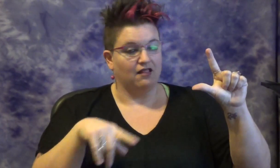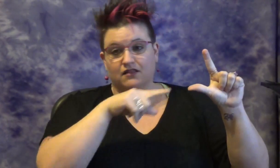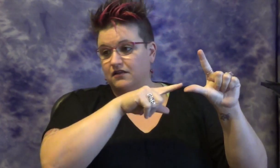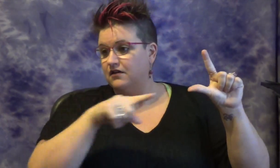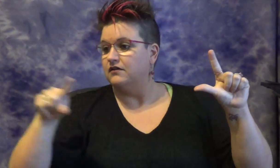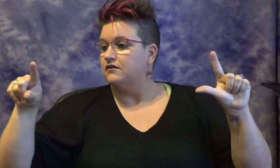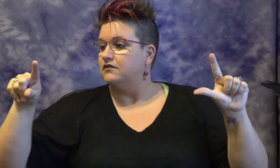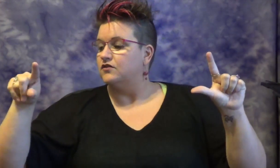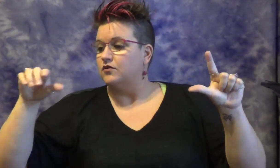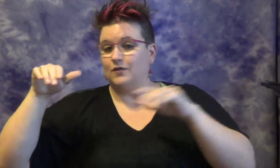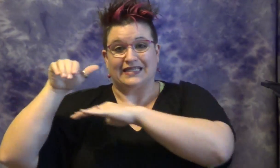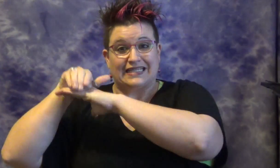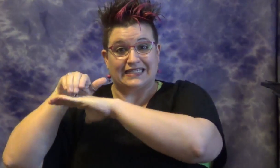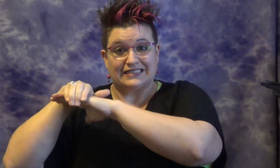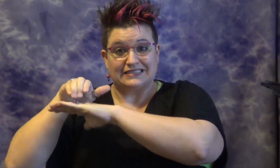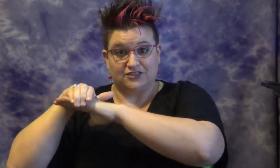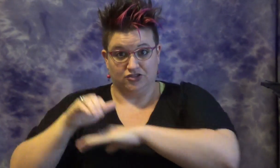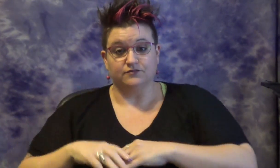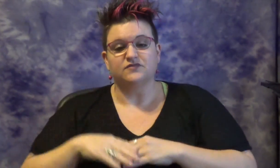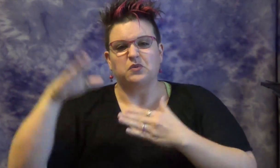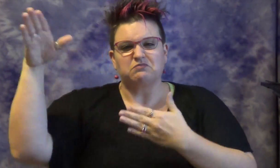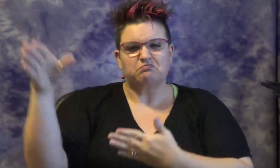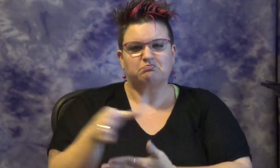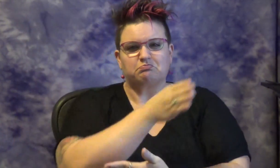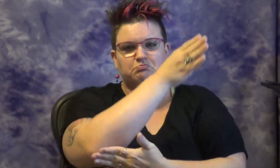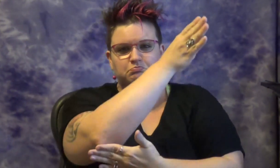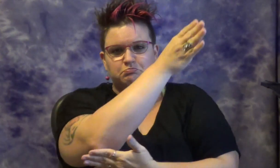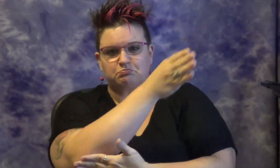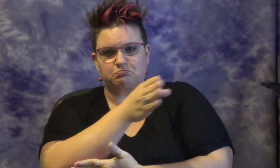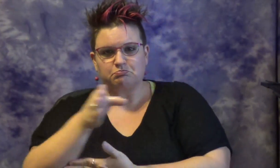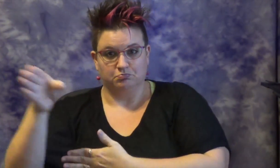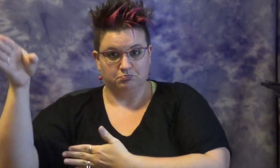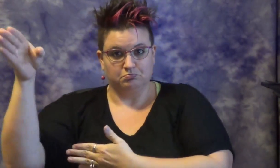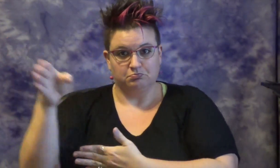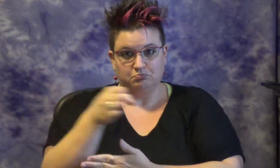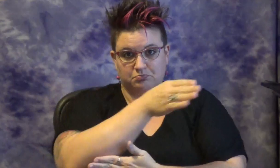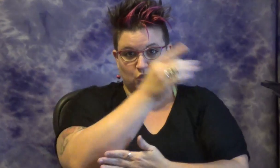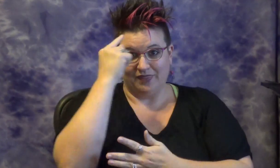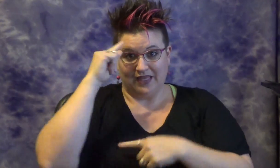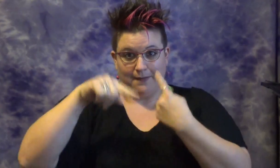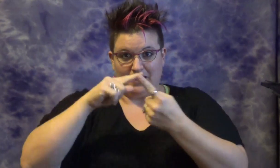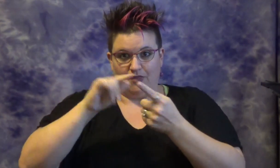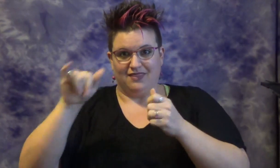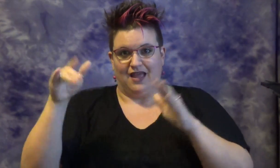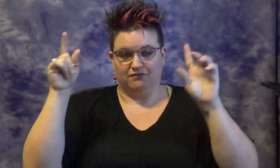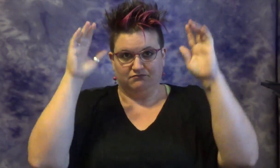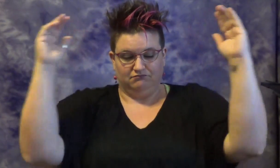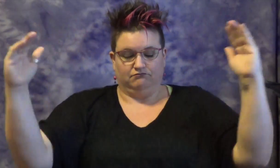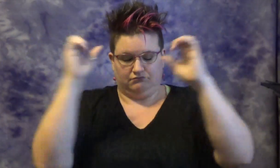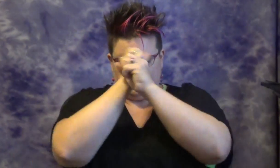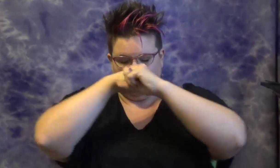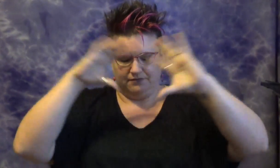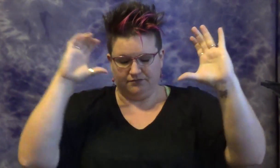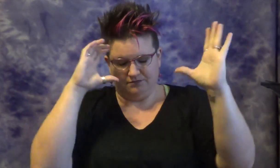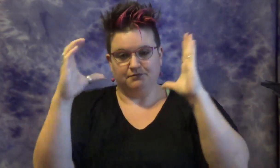and the continuum is ASL to English, and along that continuum we have other different things that